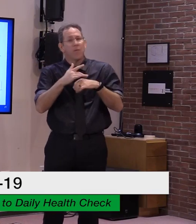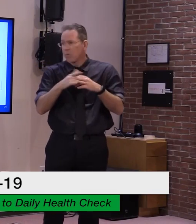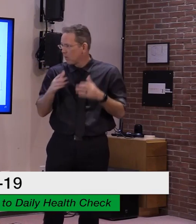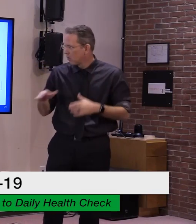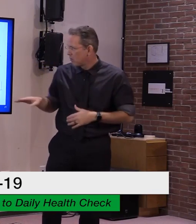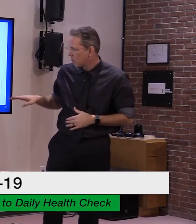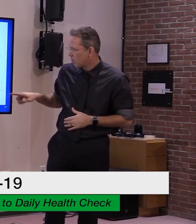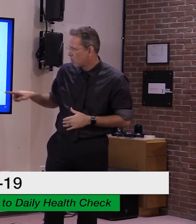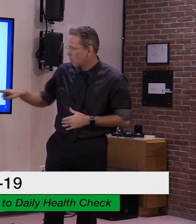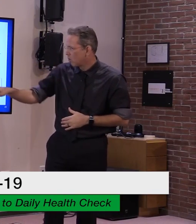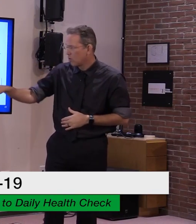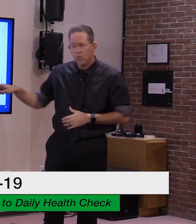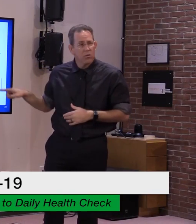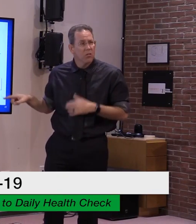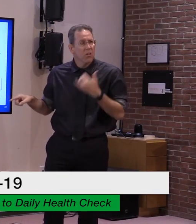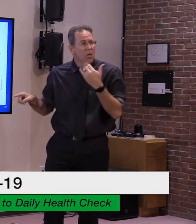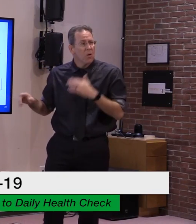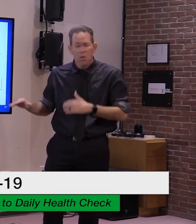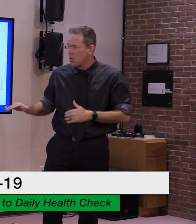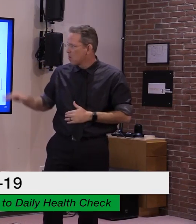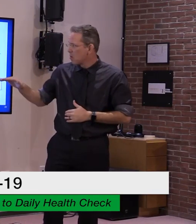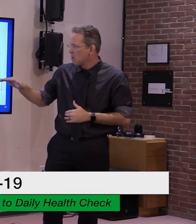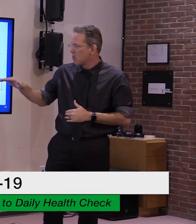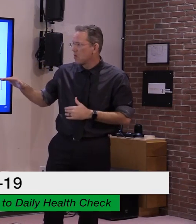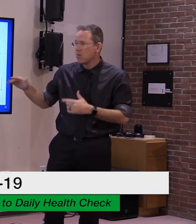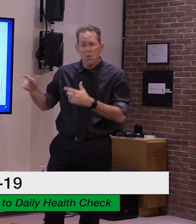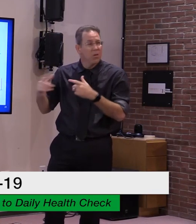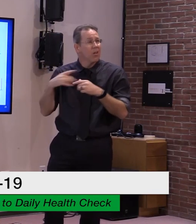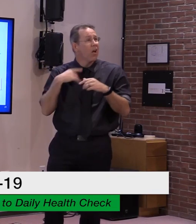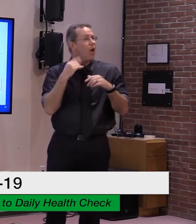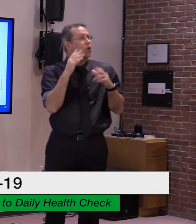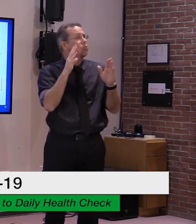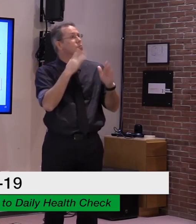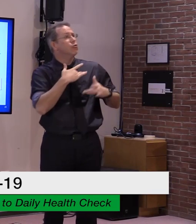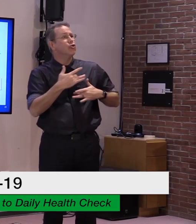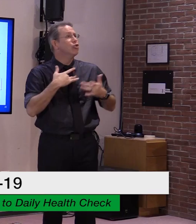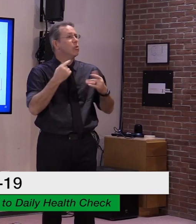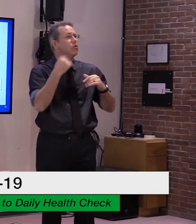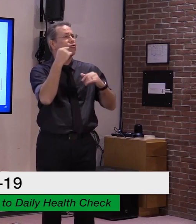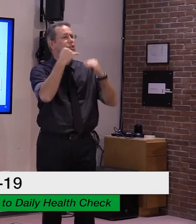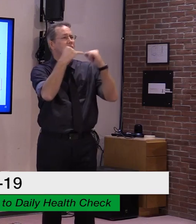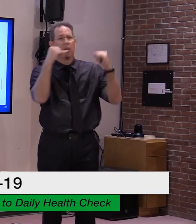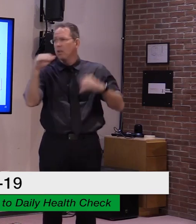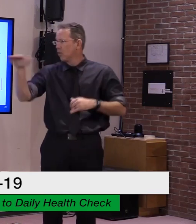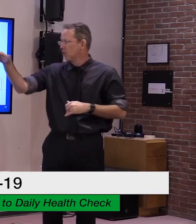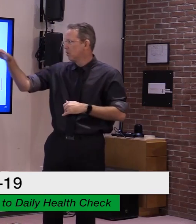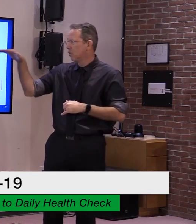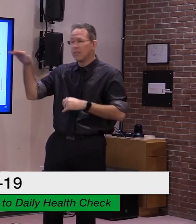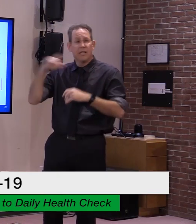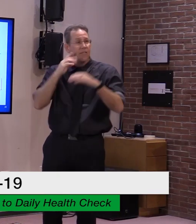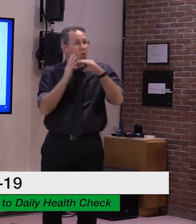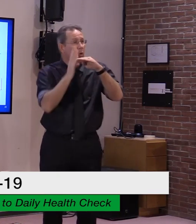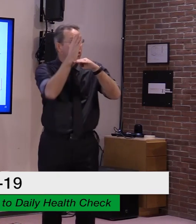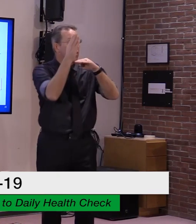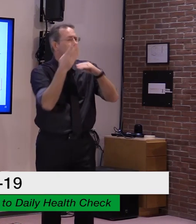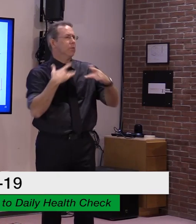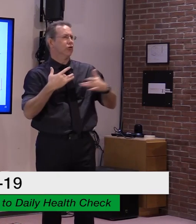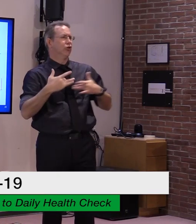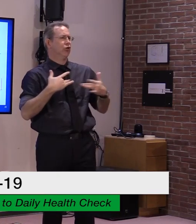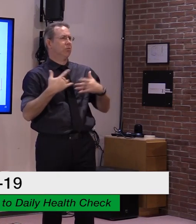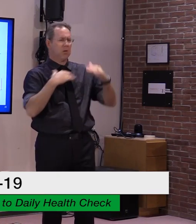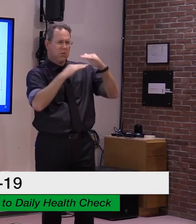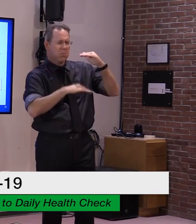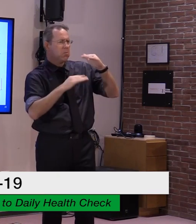cases similarly looking at the icu forecast even though we are expected to see icu's increase in the